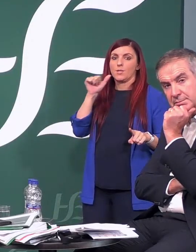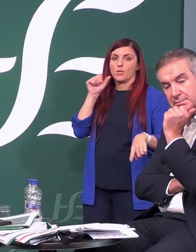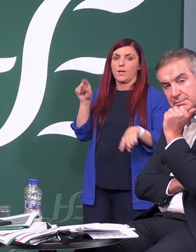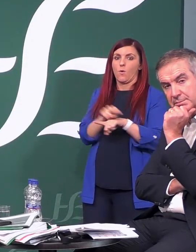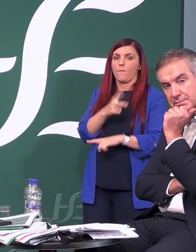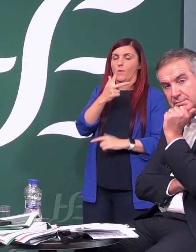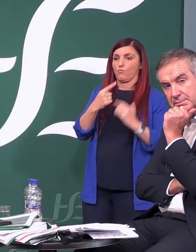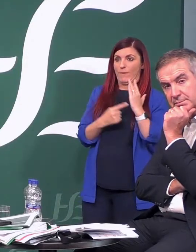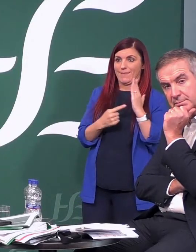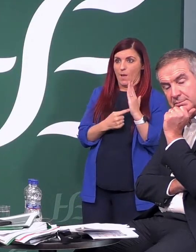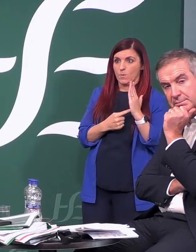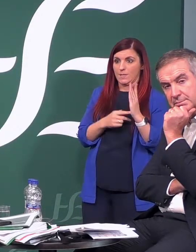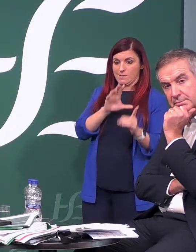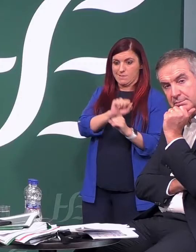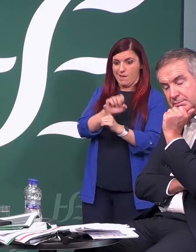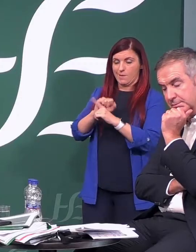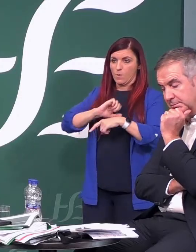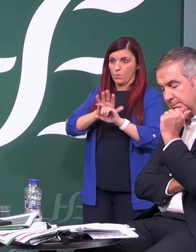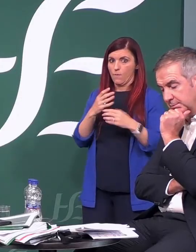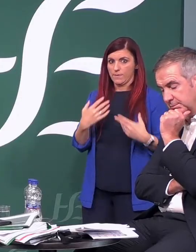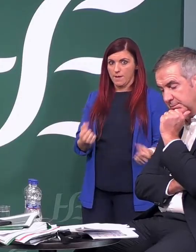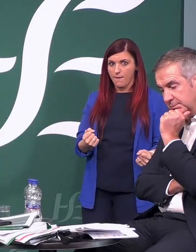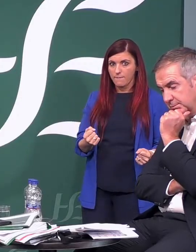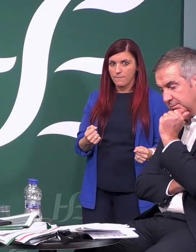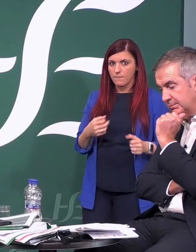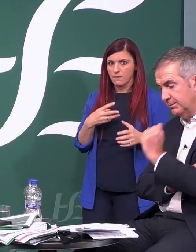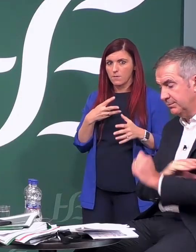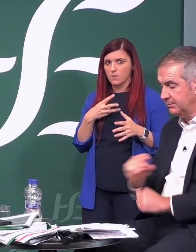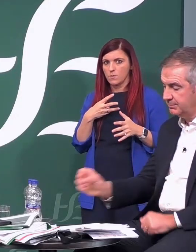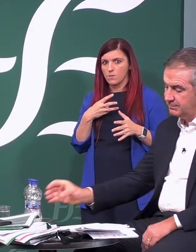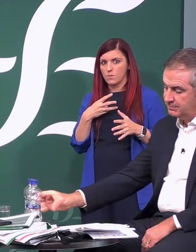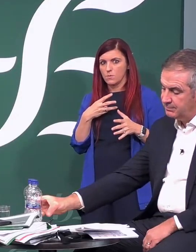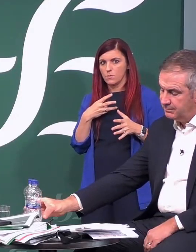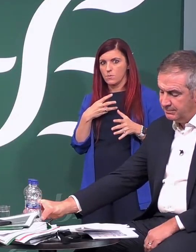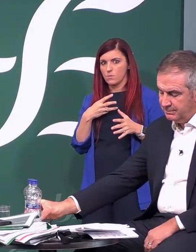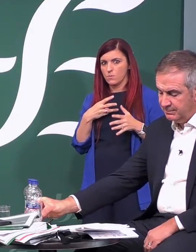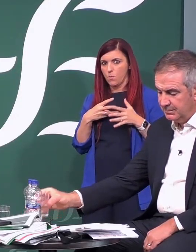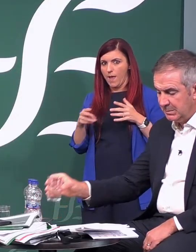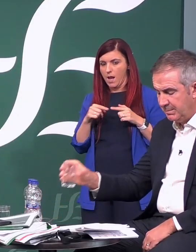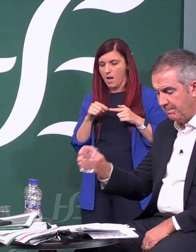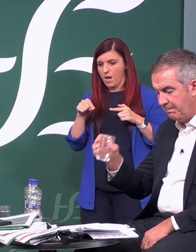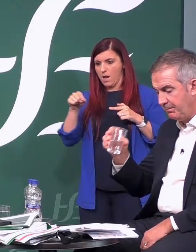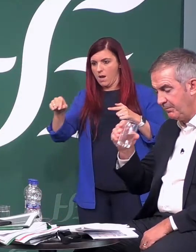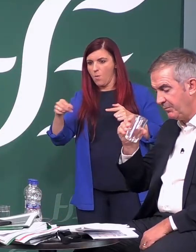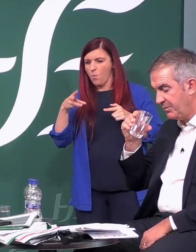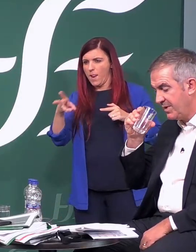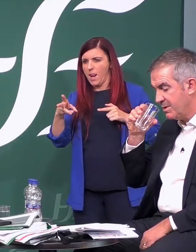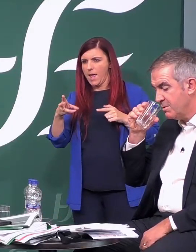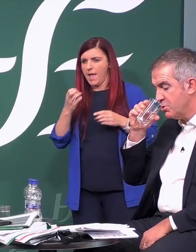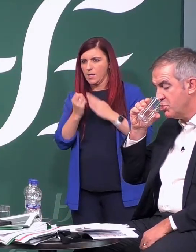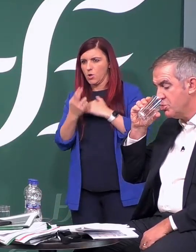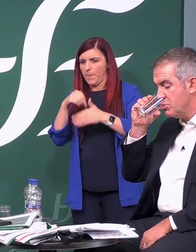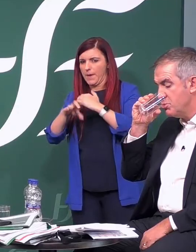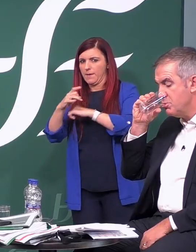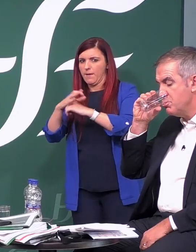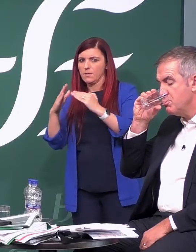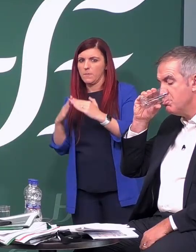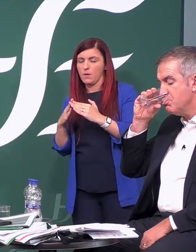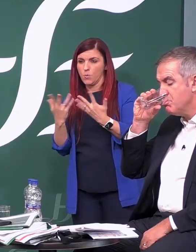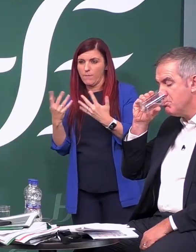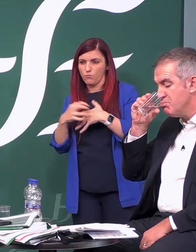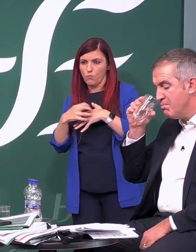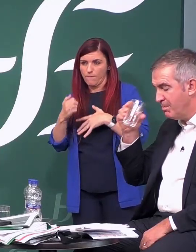3,000 cases. I mean, at what point when someone is confirmed COVID, do they become hospitalised? Like, how will we start to know what that kind of number